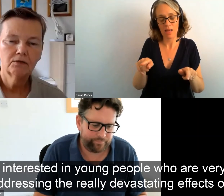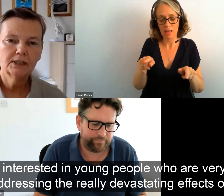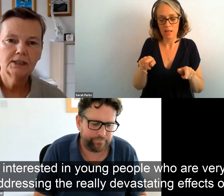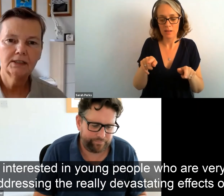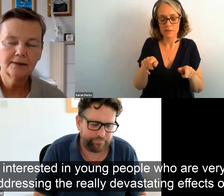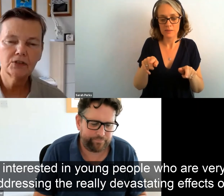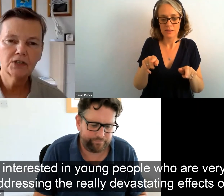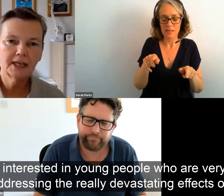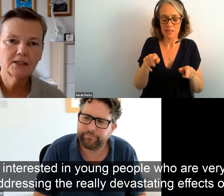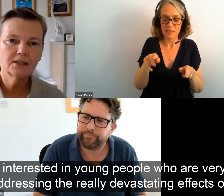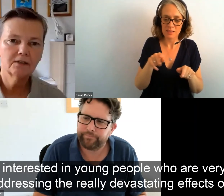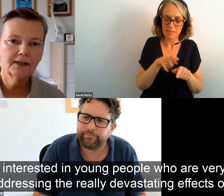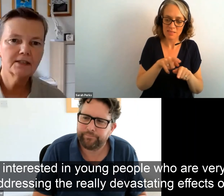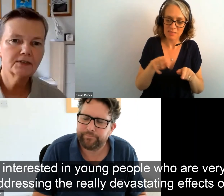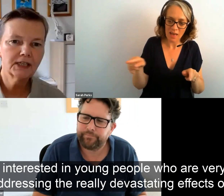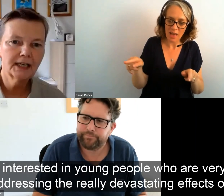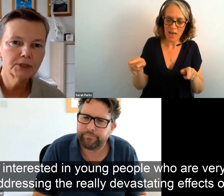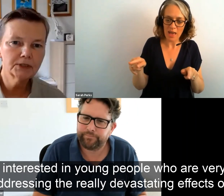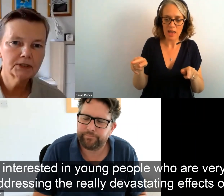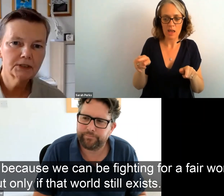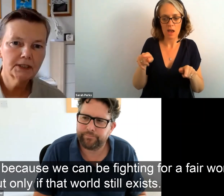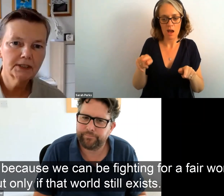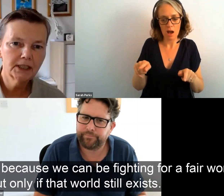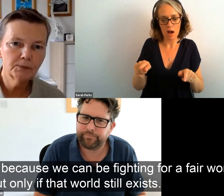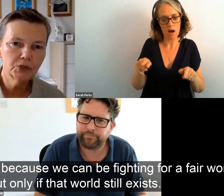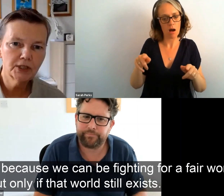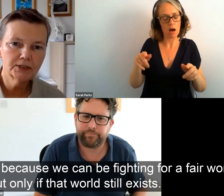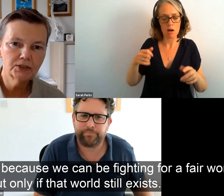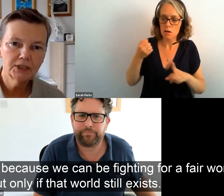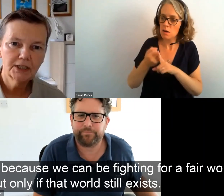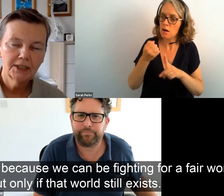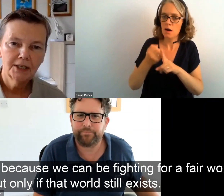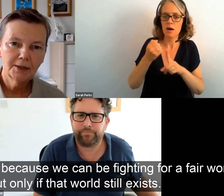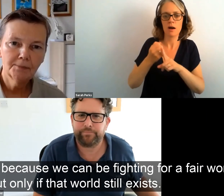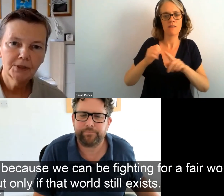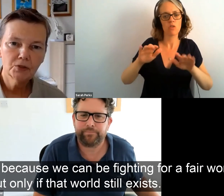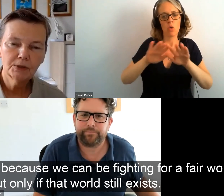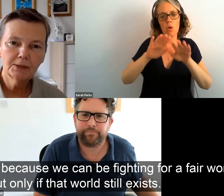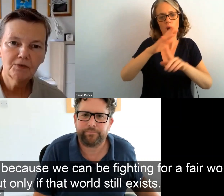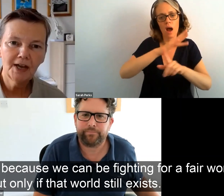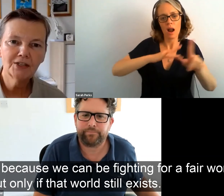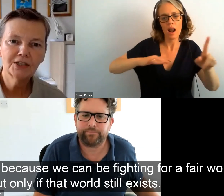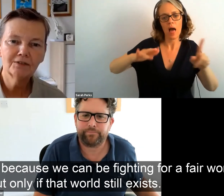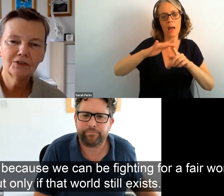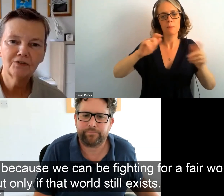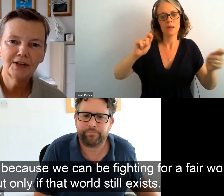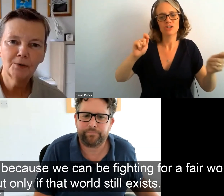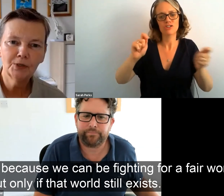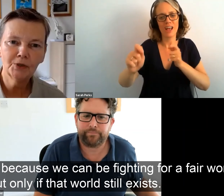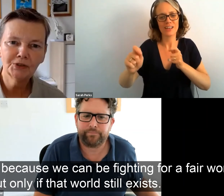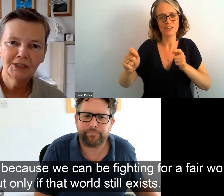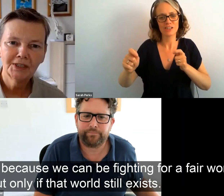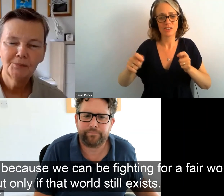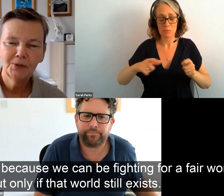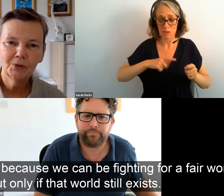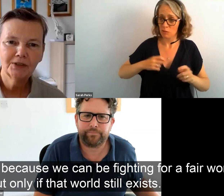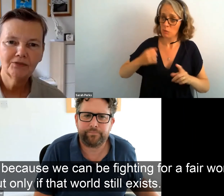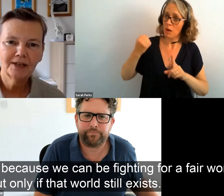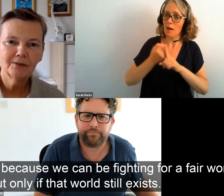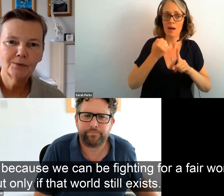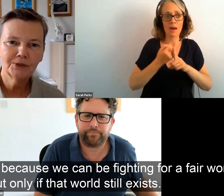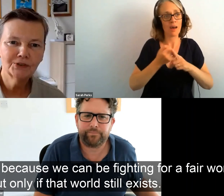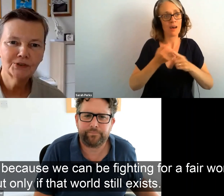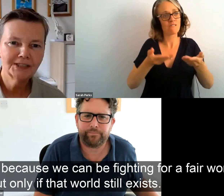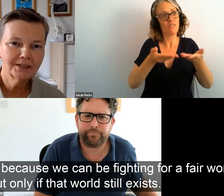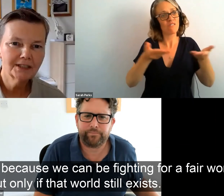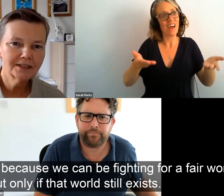addressing the really devastating effects of the climate change, because we can be fighting for a fair world, but only if